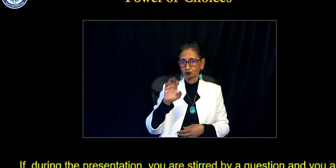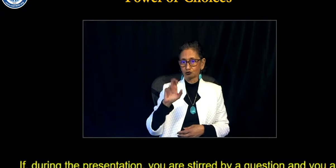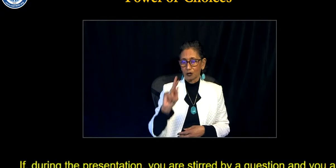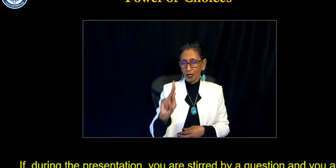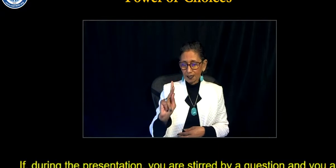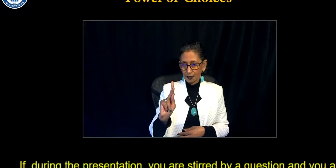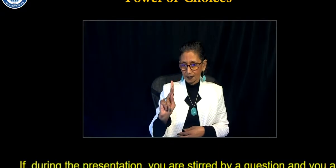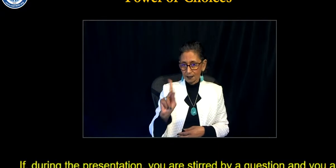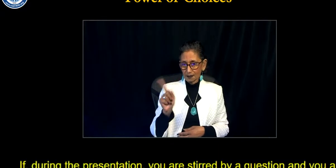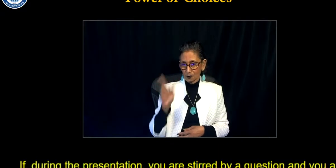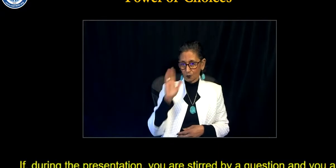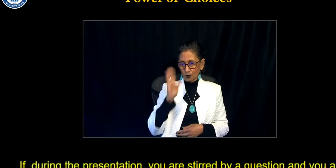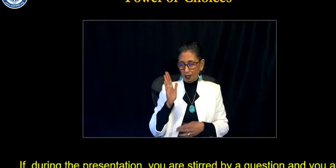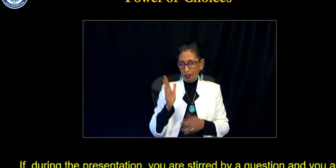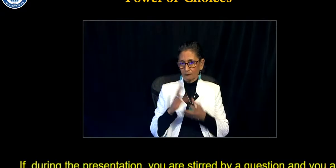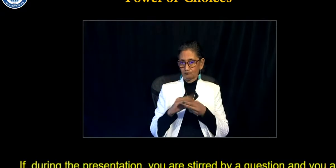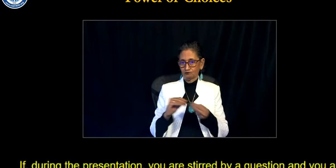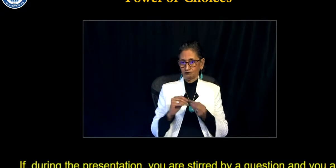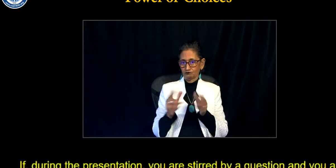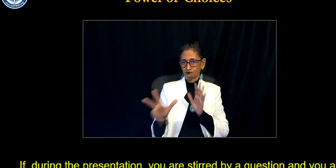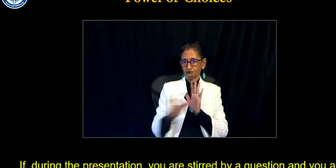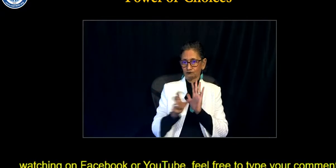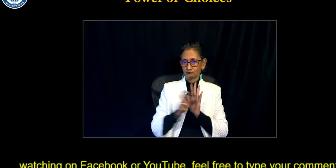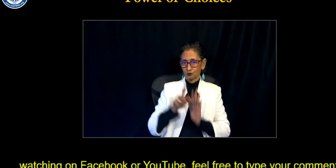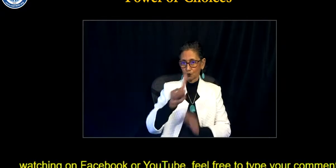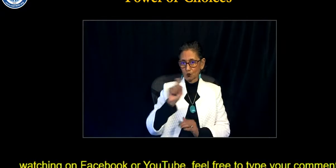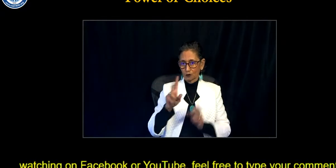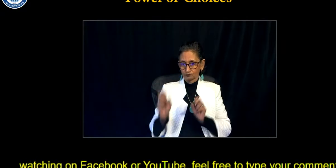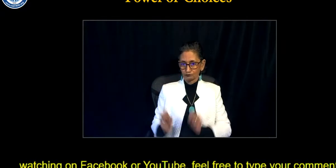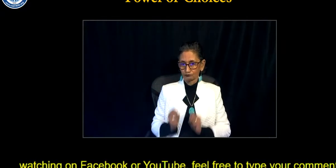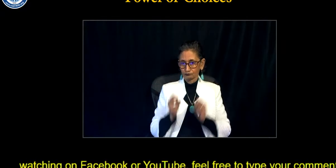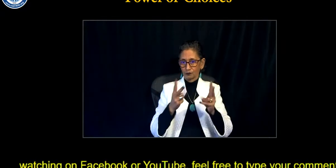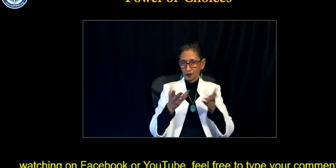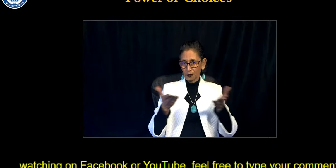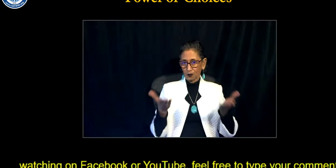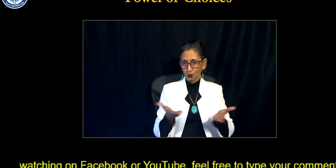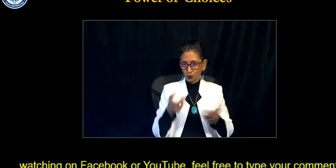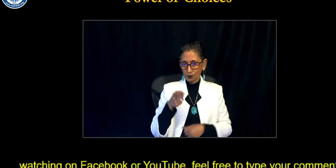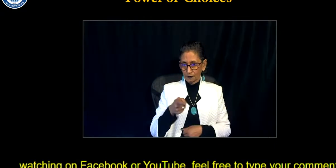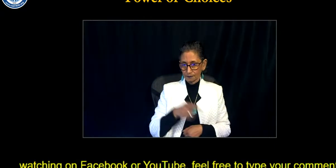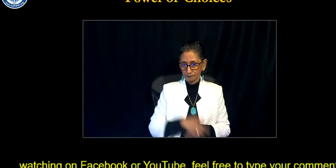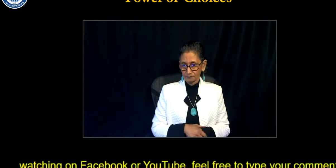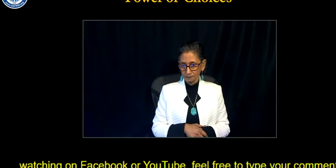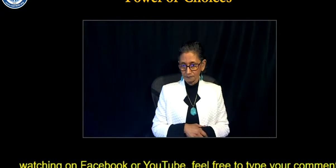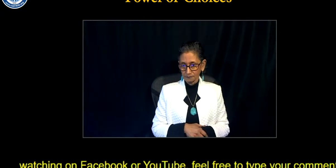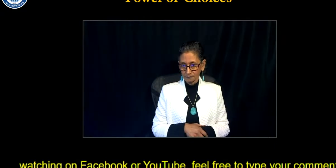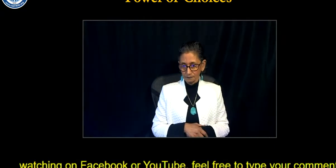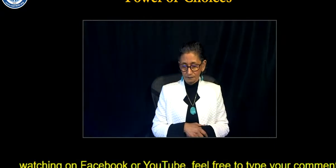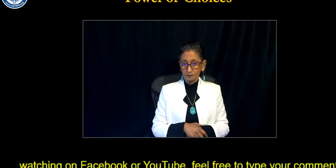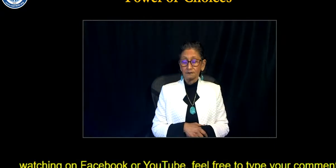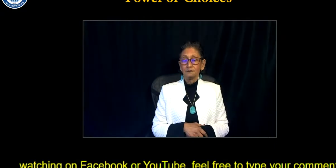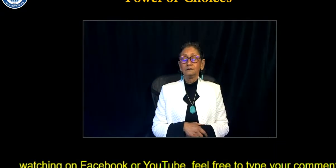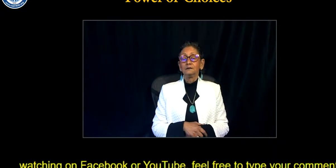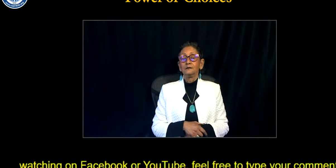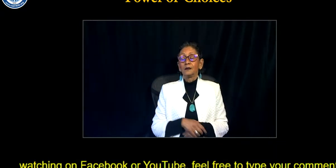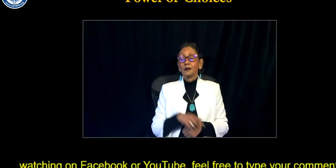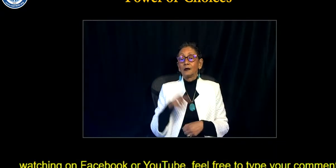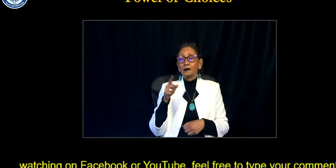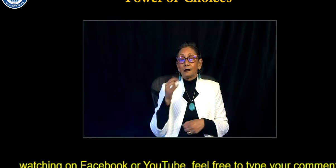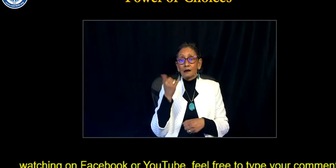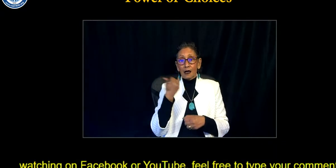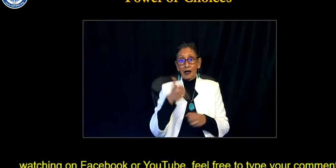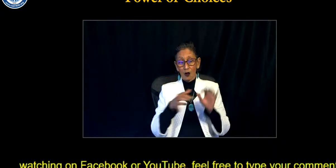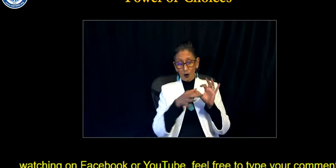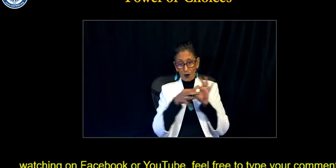a moderator. That moderator is Dr. Marla Hattrack. She will repeat the questions and share them on